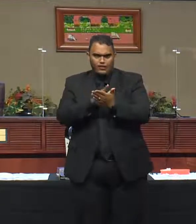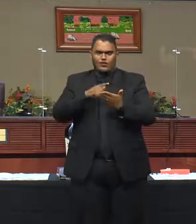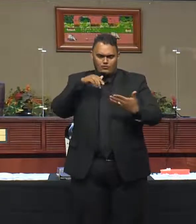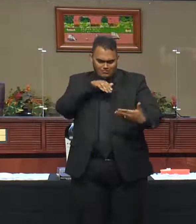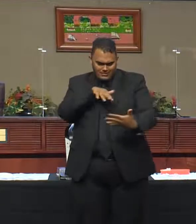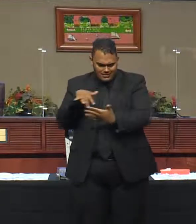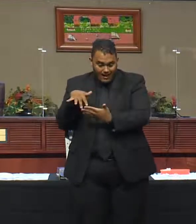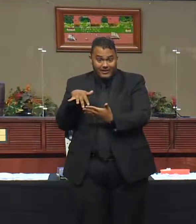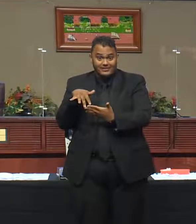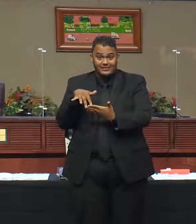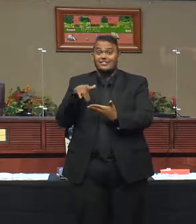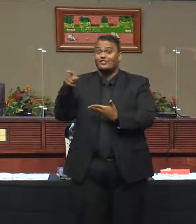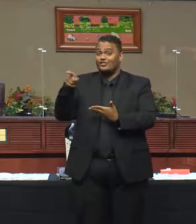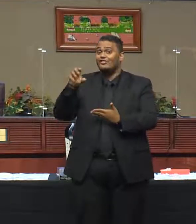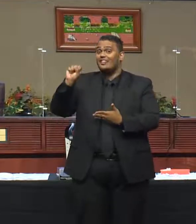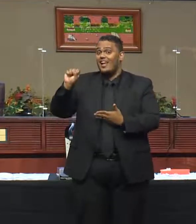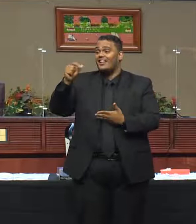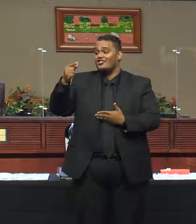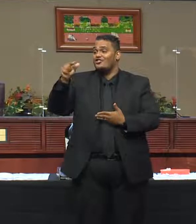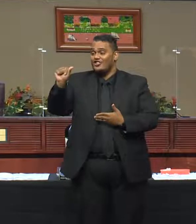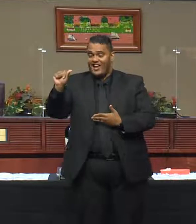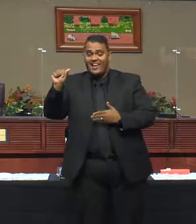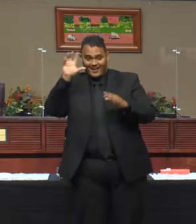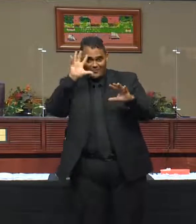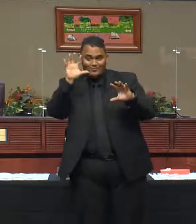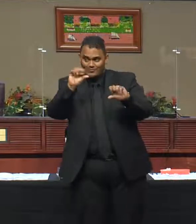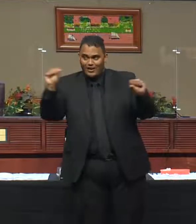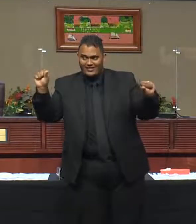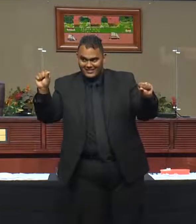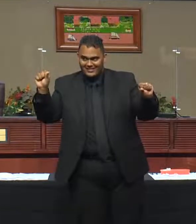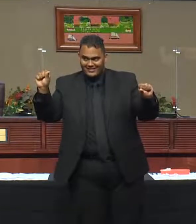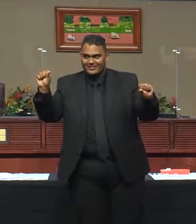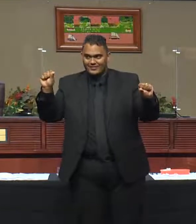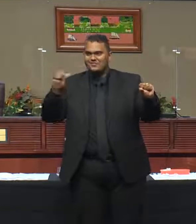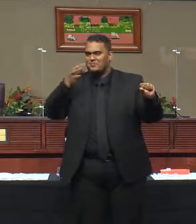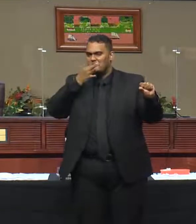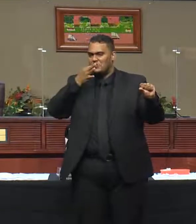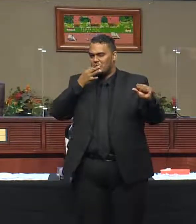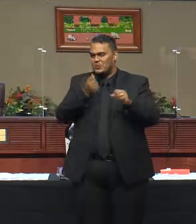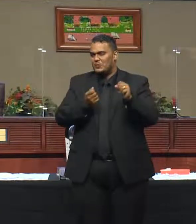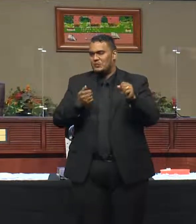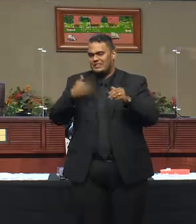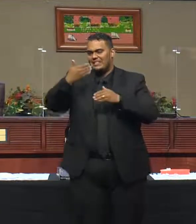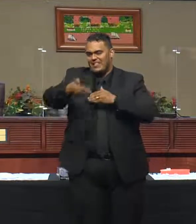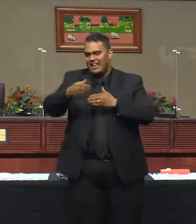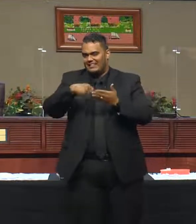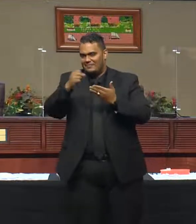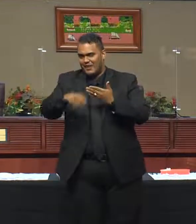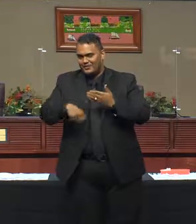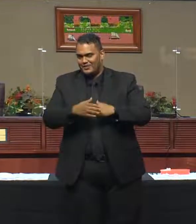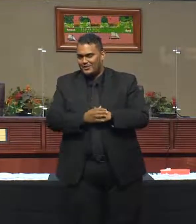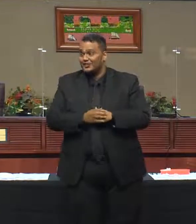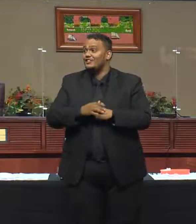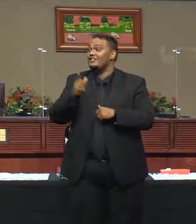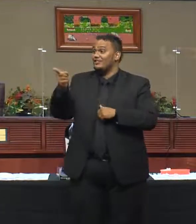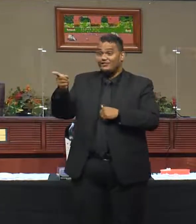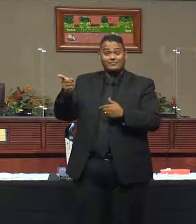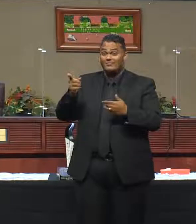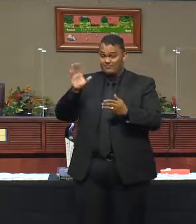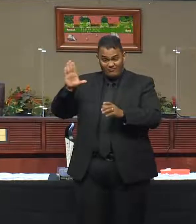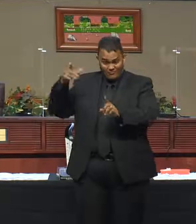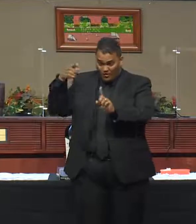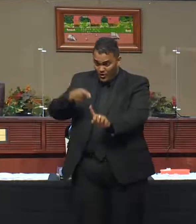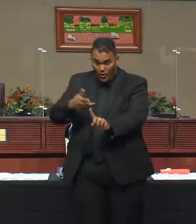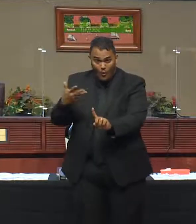president. Meg says that she cares about keeping the UCF campus a safe and welcoming place for